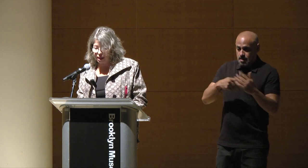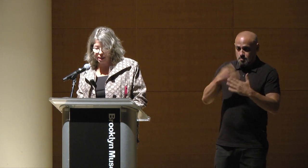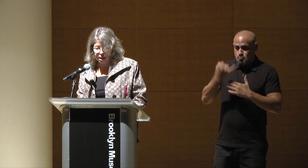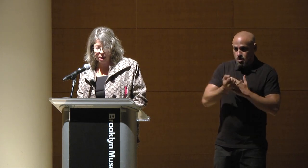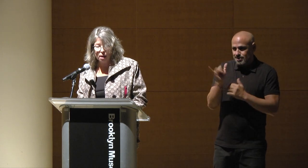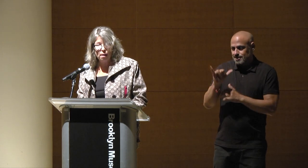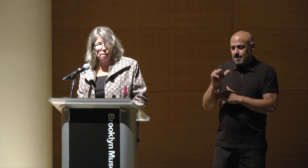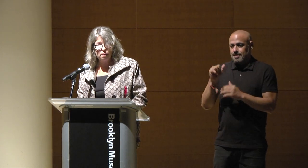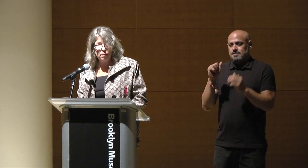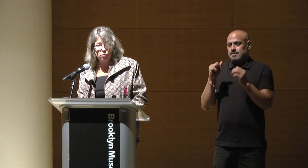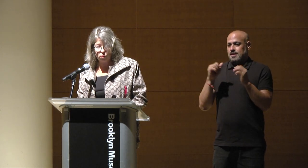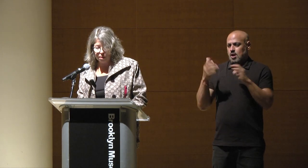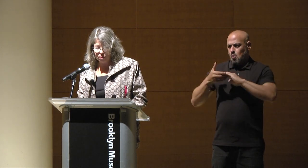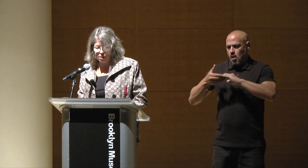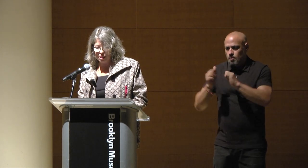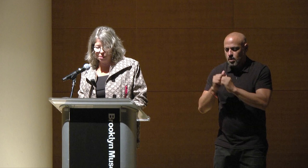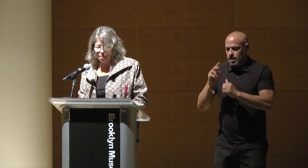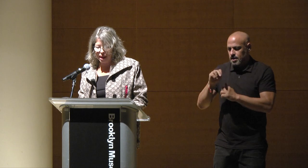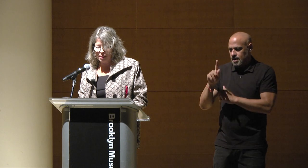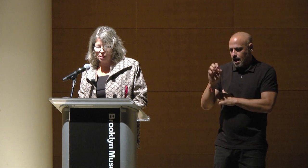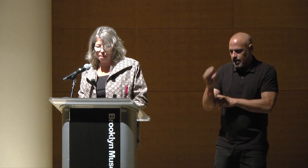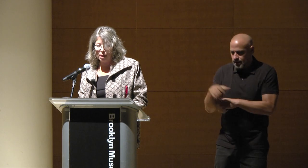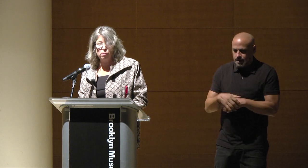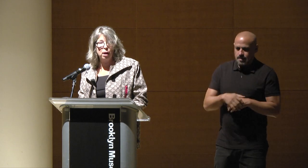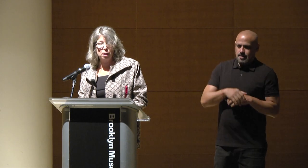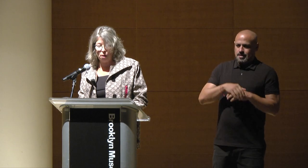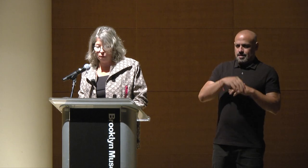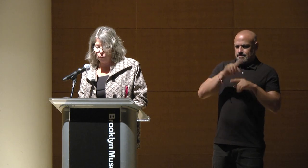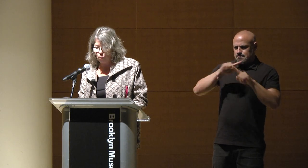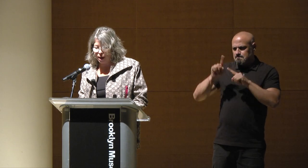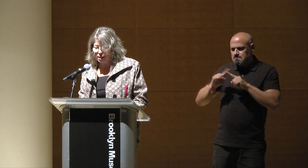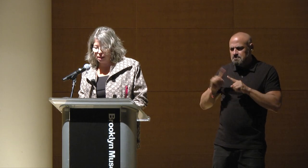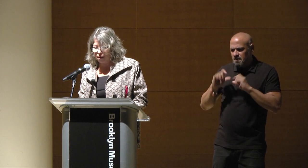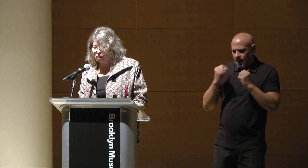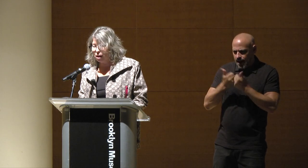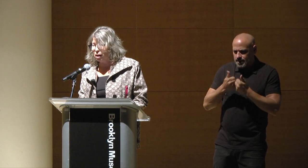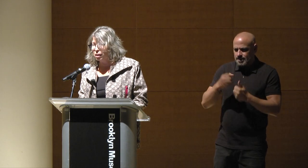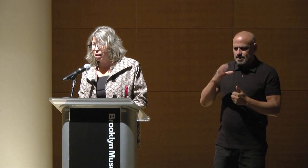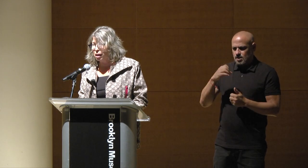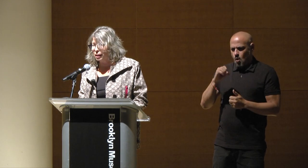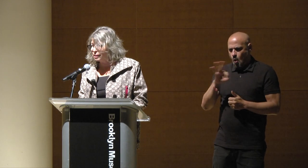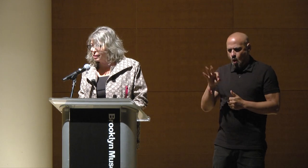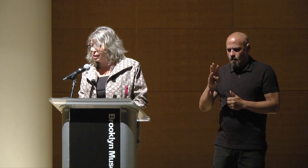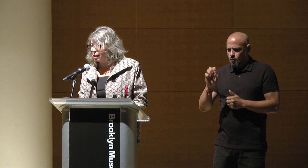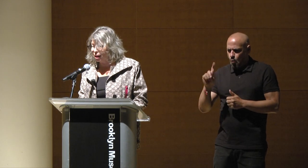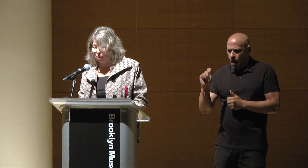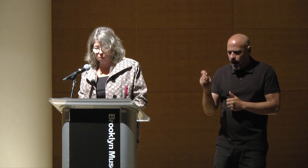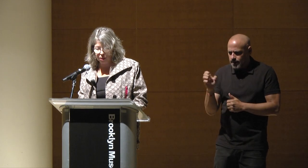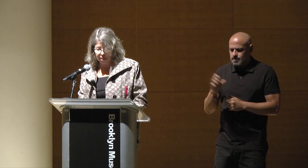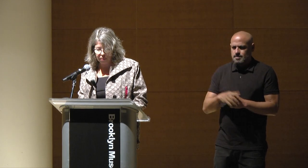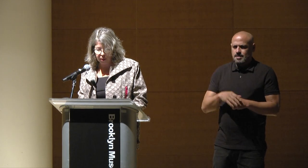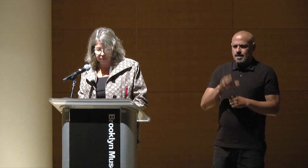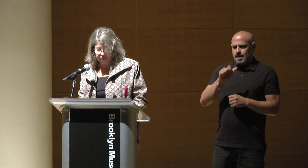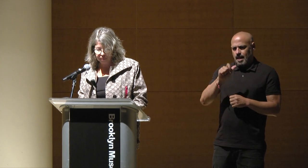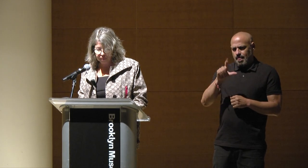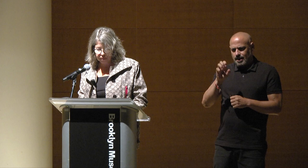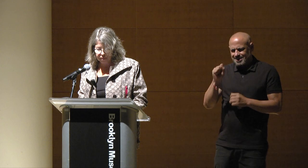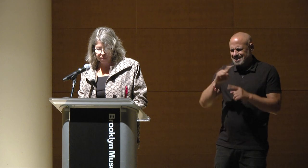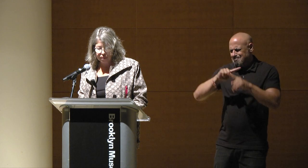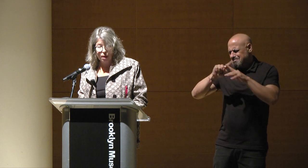such as Nike, Vitra, Mercedes-Benz, Baccarat, Off-White, Evian, Alessi, and a whole lot